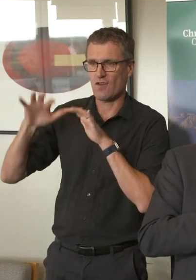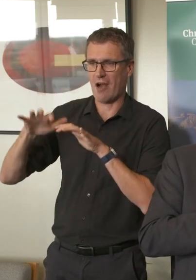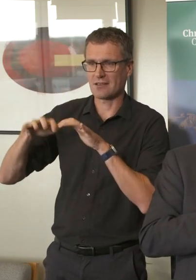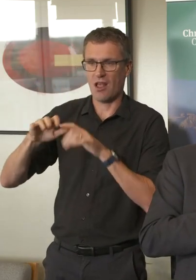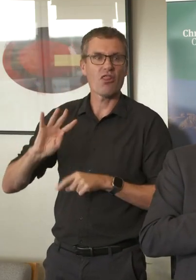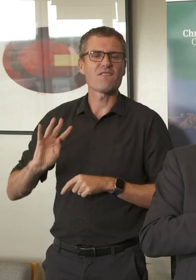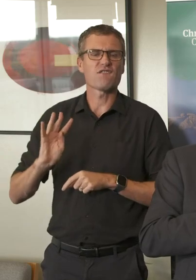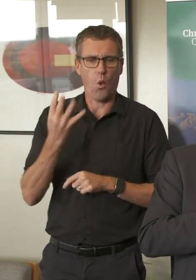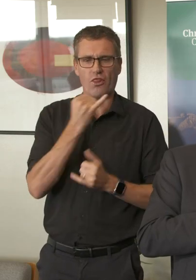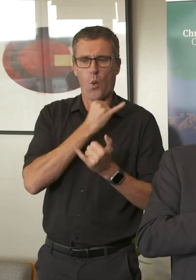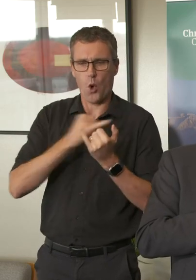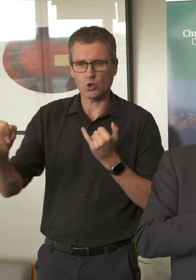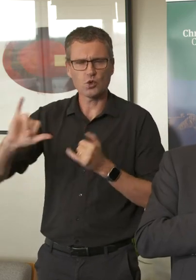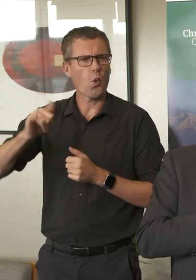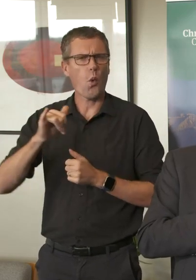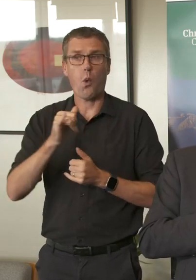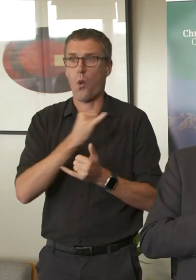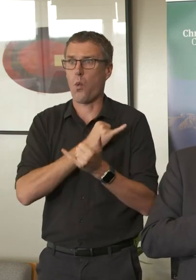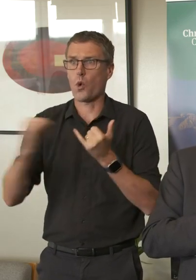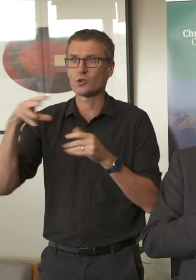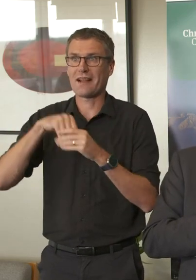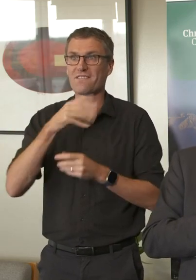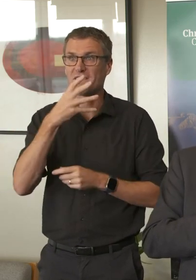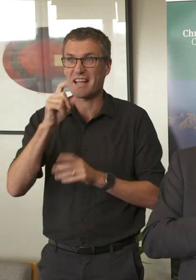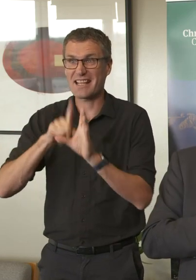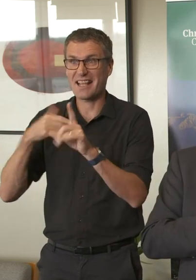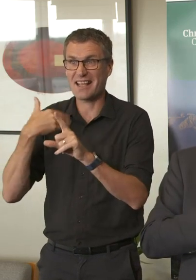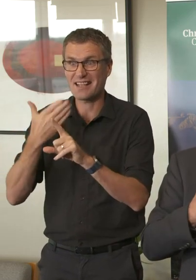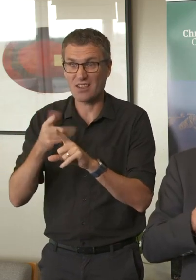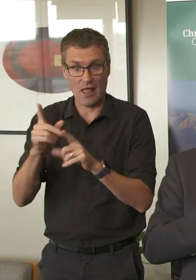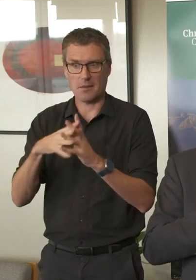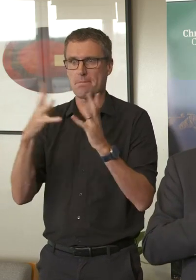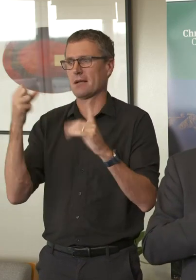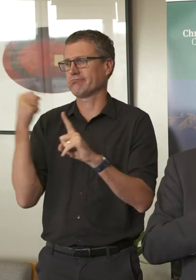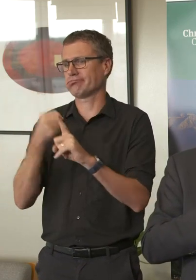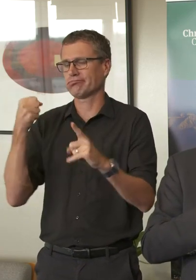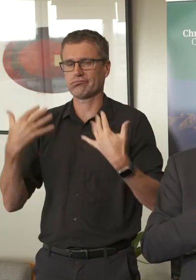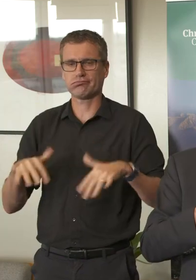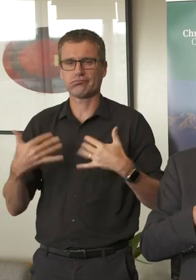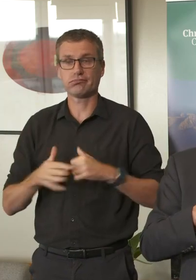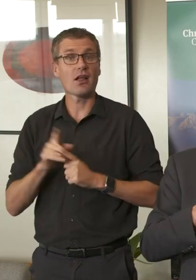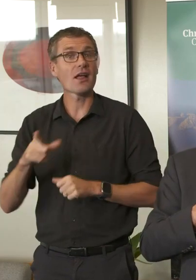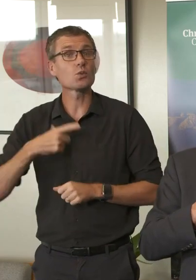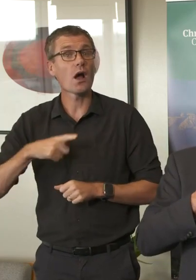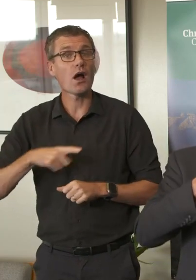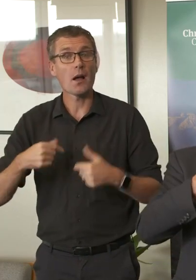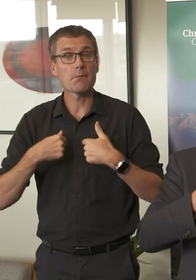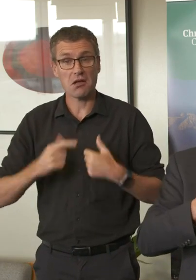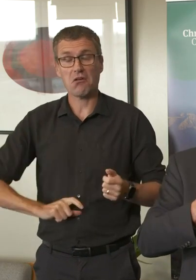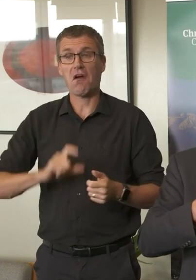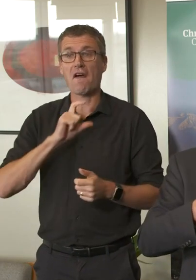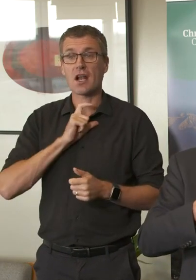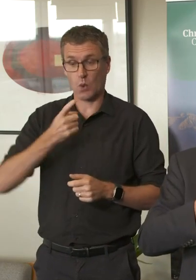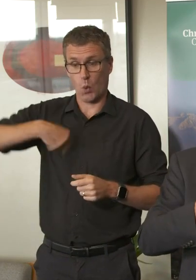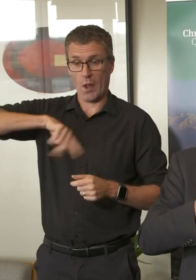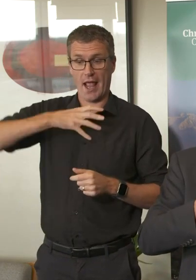one we've had, or the worst one we've had in 50 years, something along those. It's been a biggie, that's for sure, and that's why I feel very confident that the